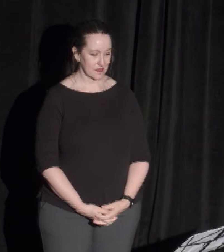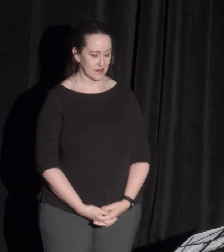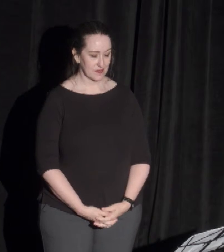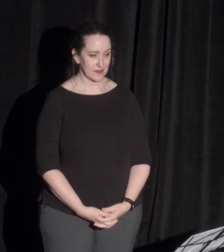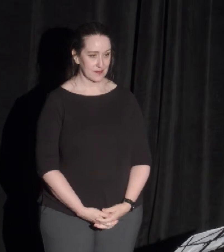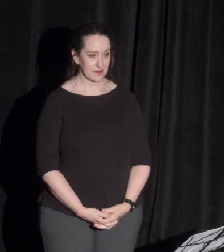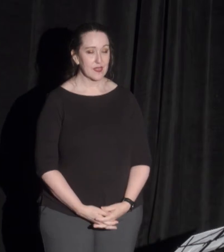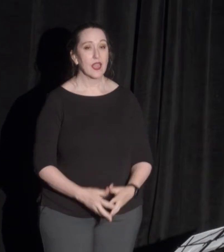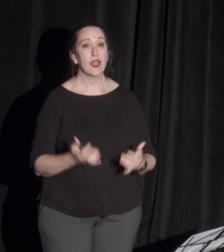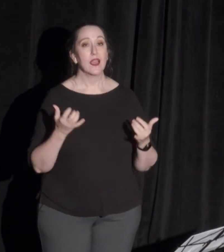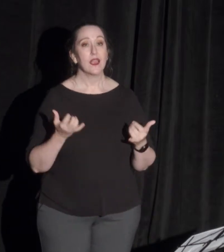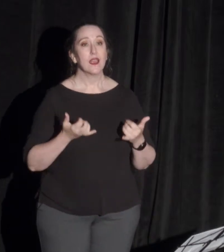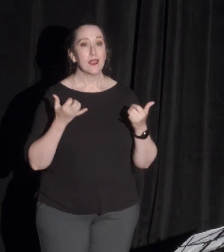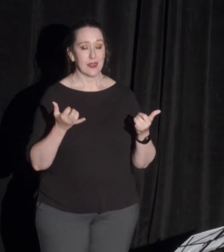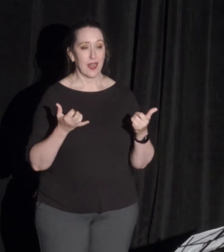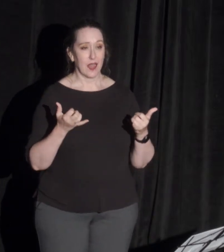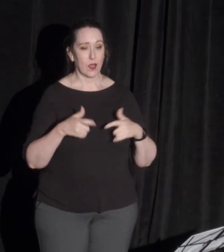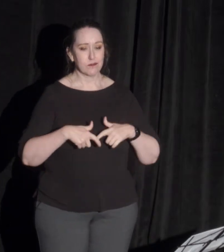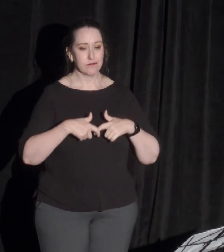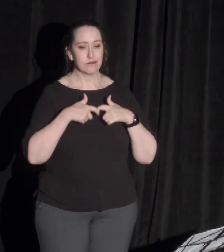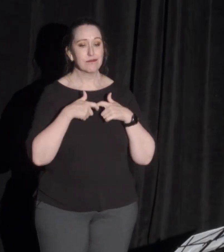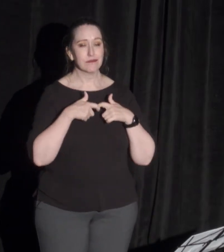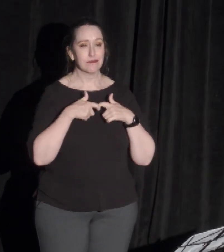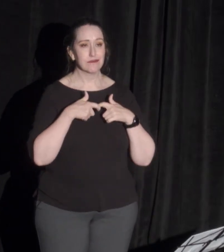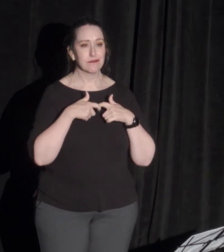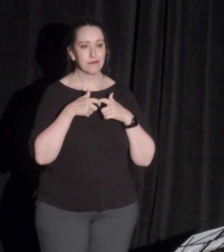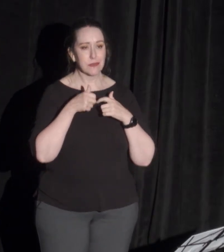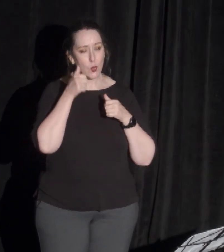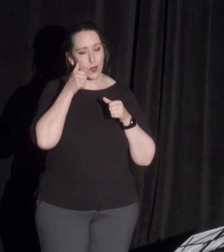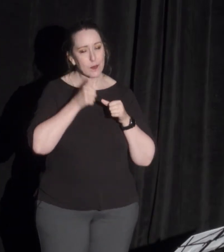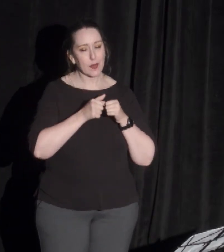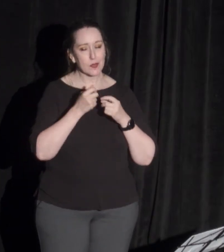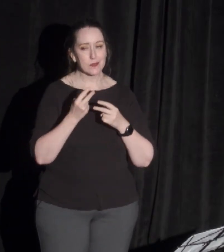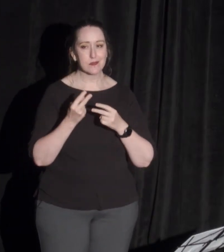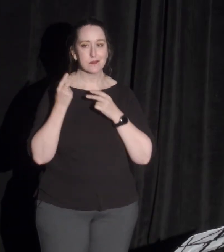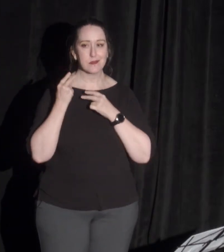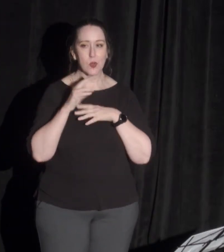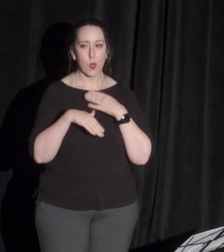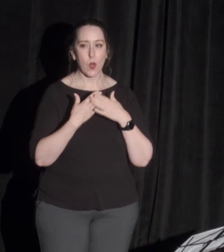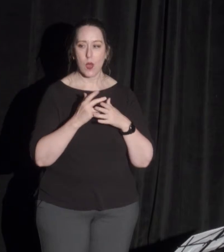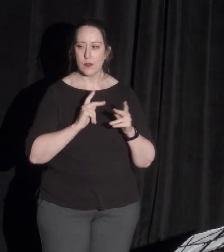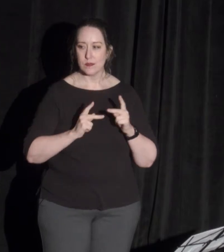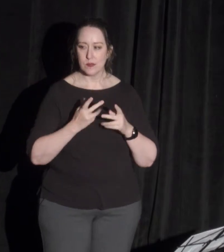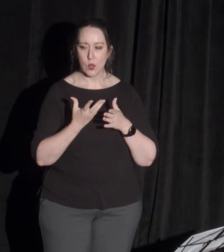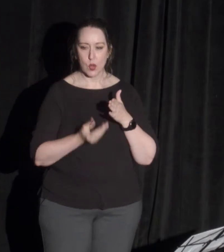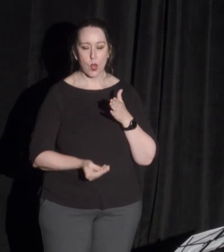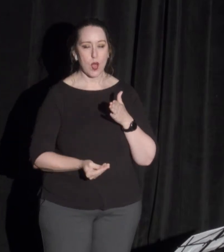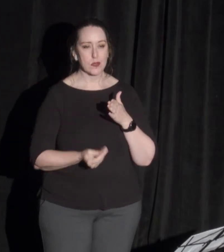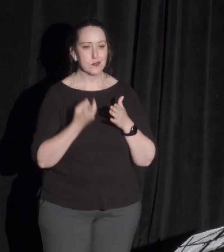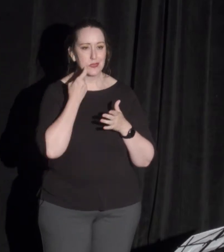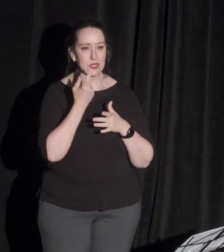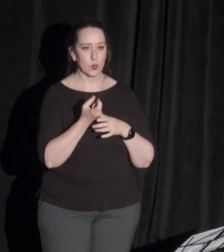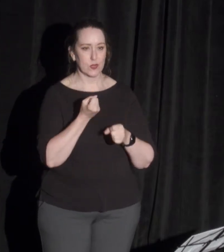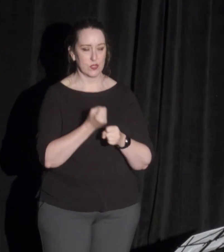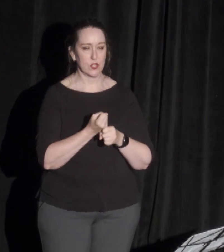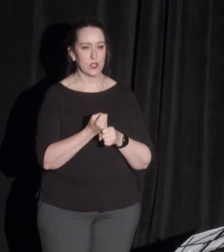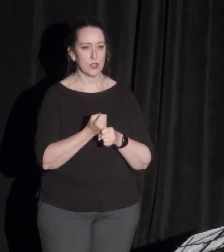And now we're going to pause and remember all the folks that we've lost in the past year, all the people who are no longer with us. These